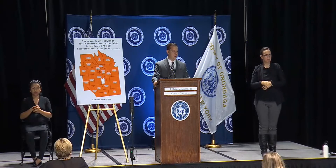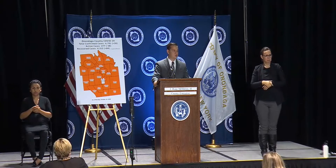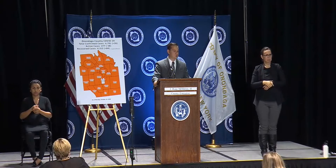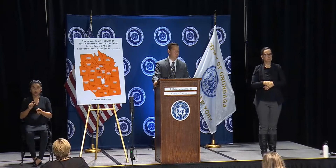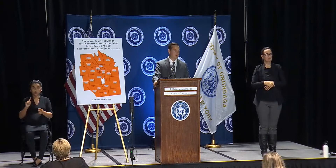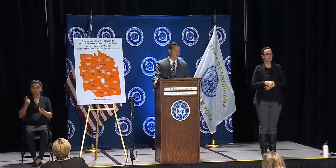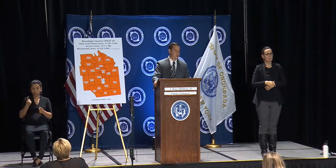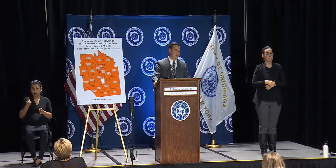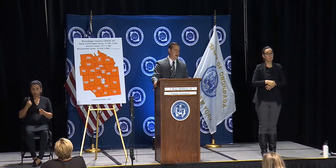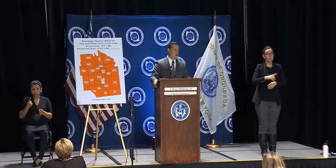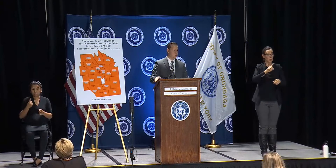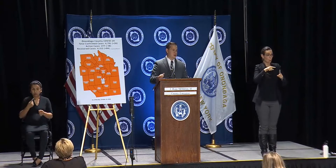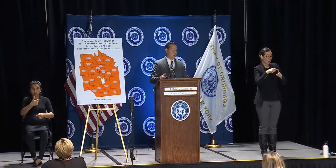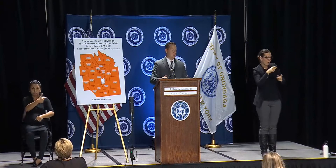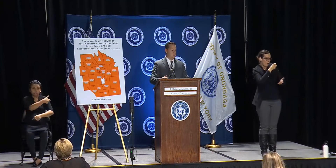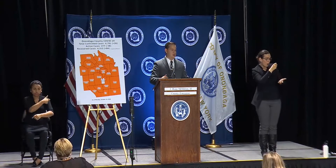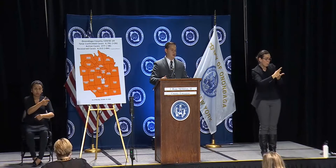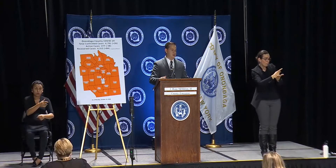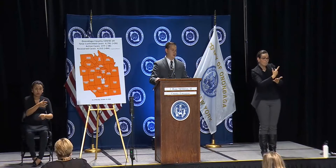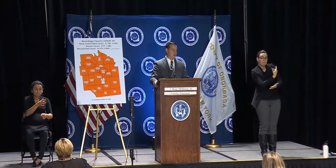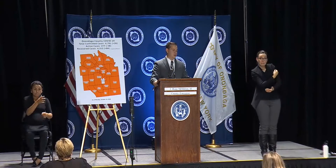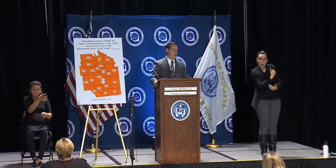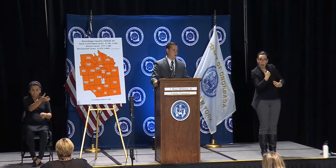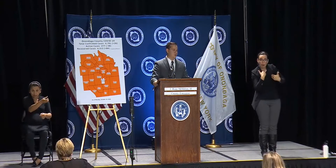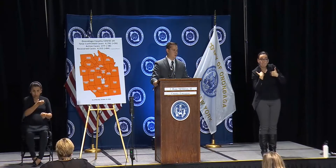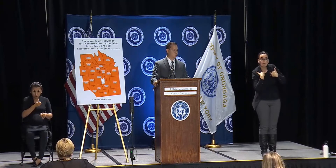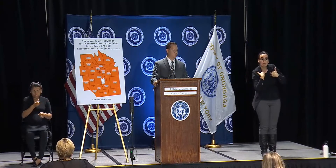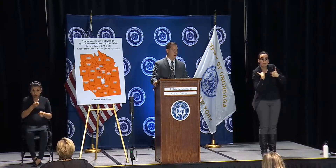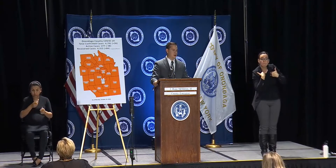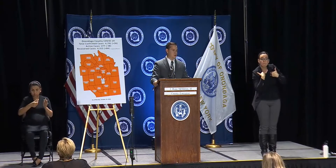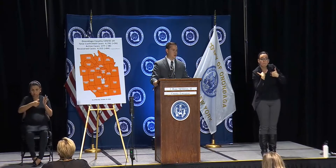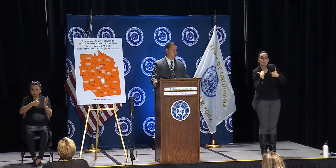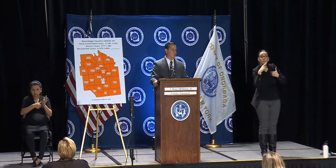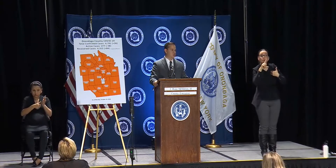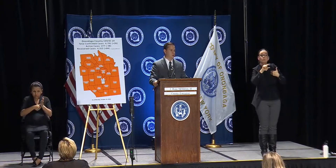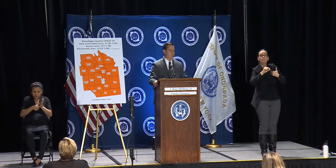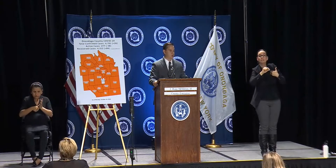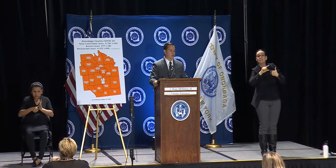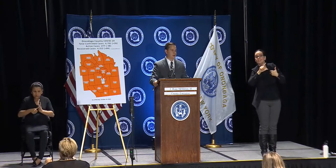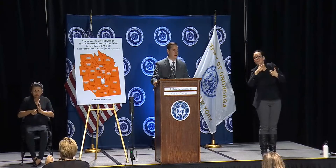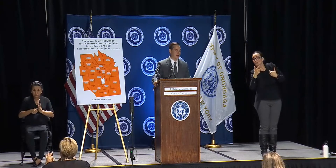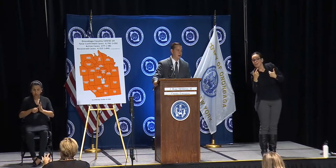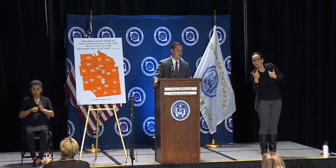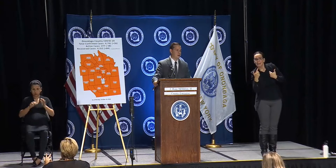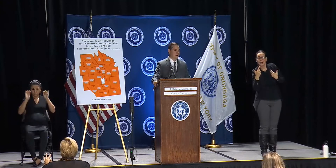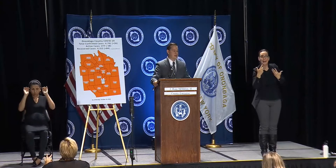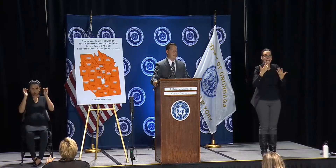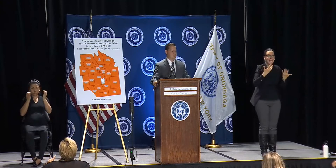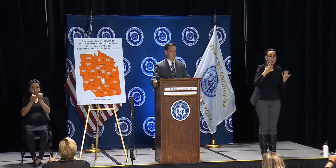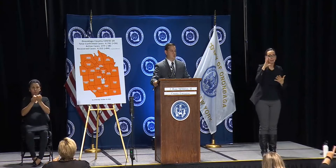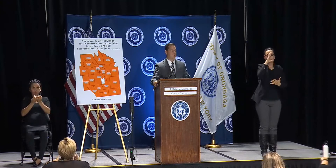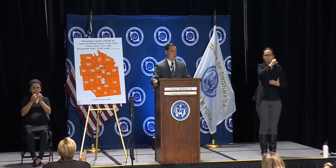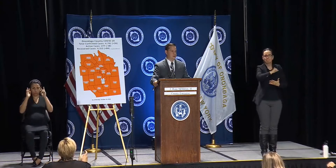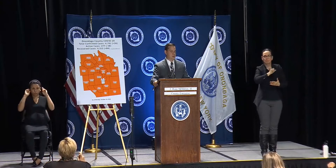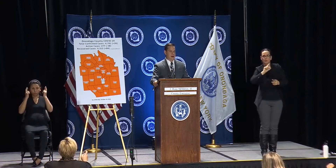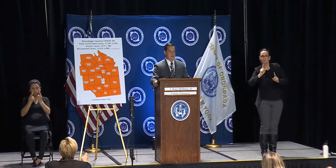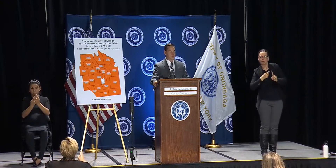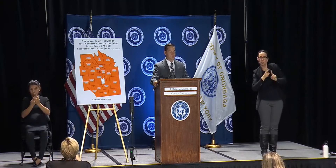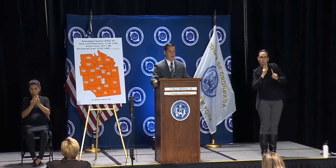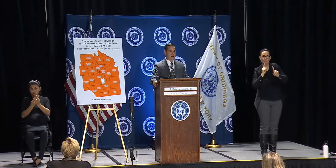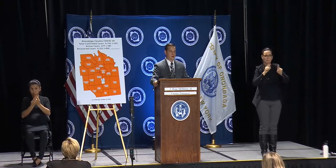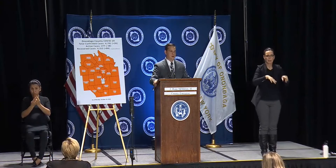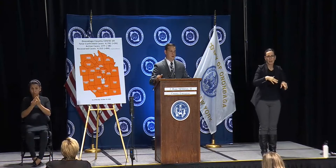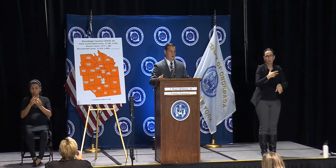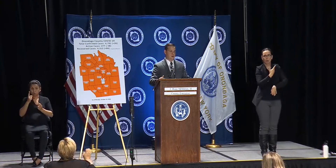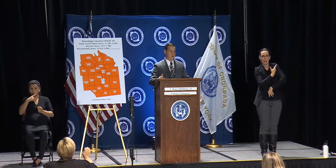in 2020, so that our the first responders and our most vulnerable can get that vaccine as quickly as